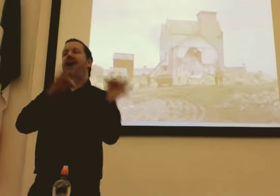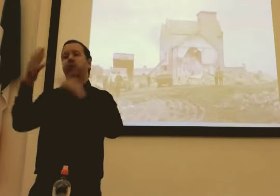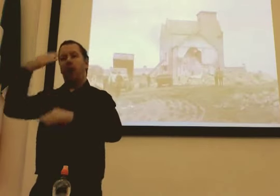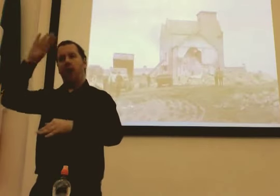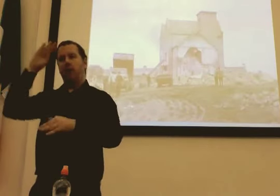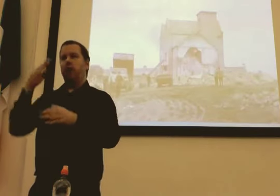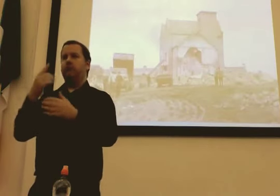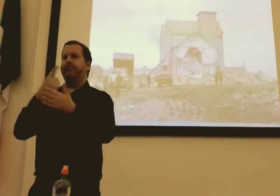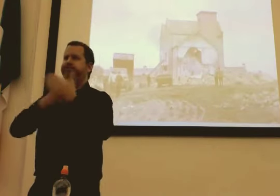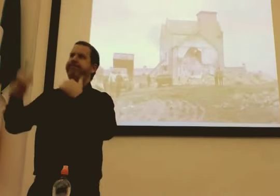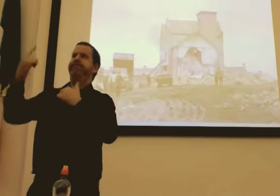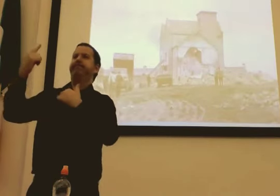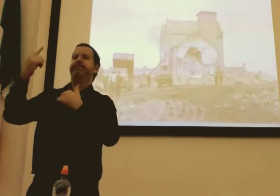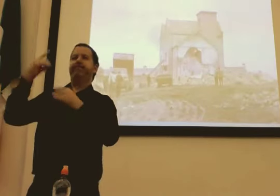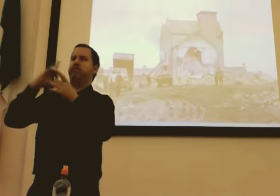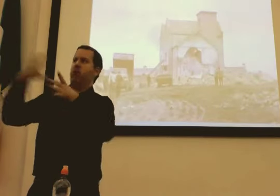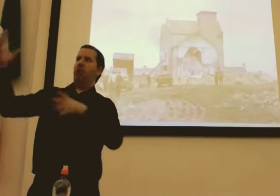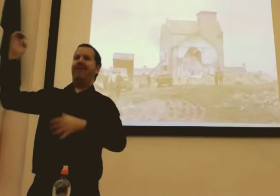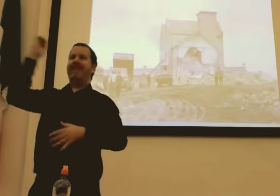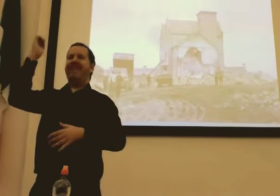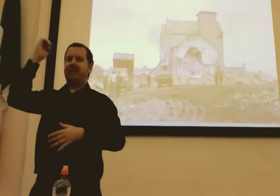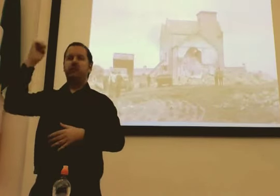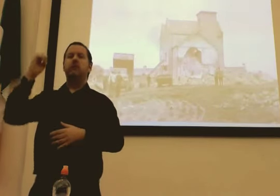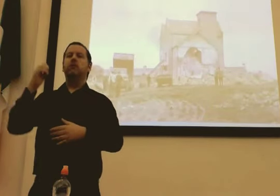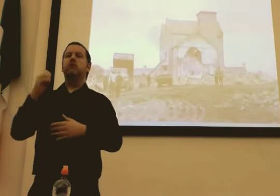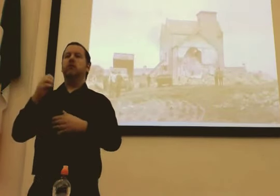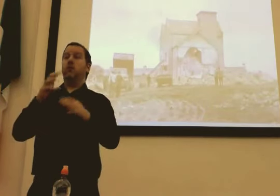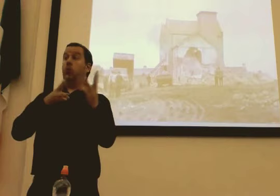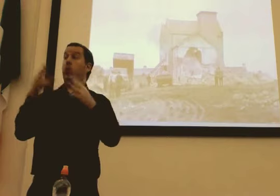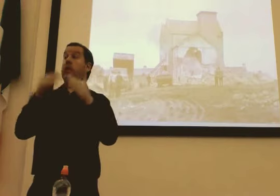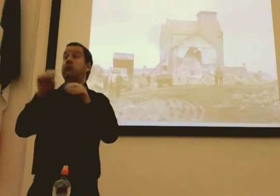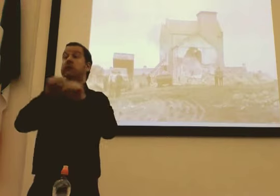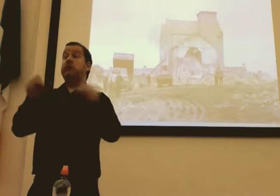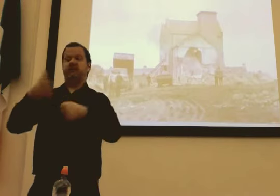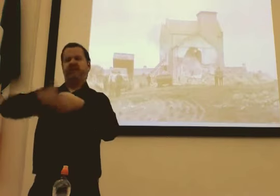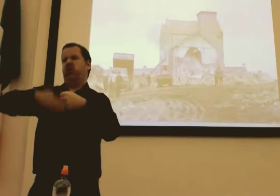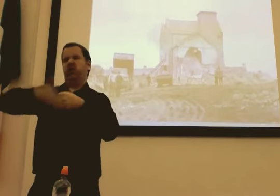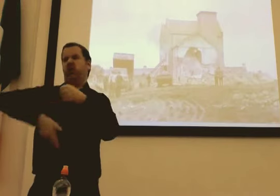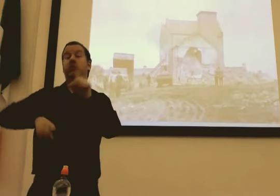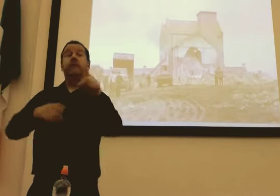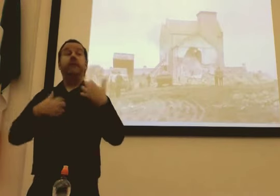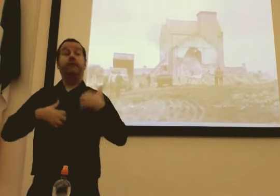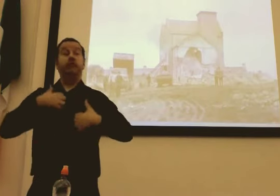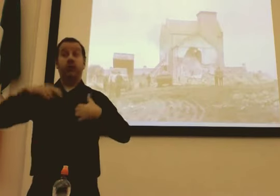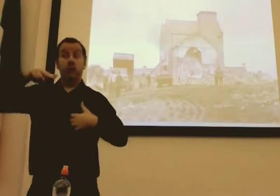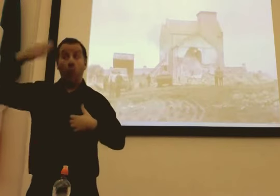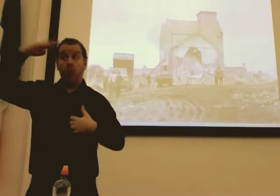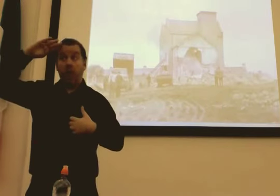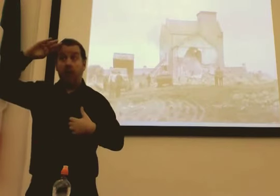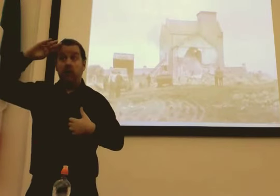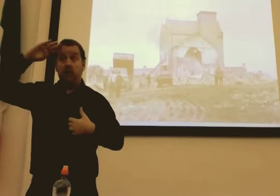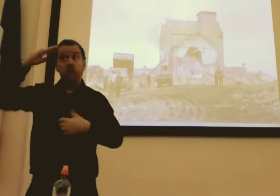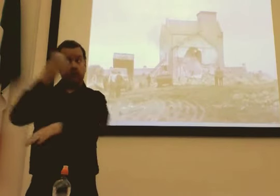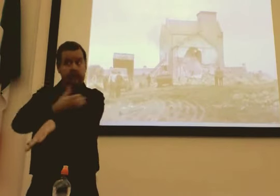So as the years progressed and Ireland became independent from England, the workhouse system came to an